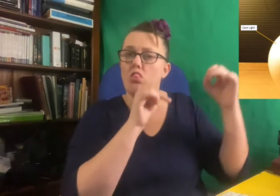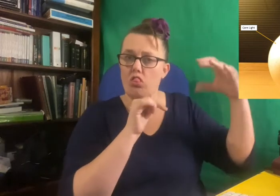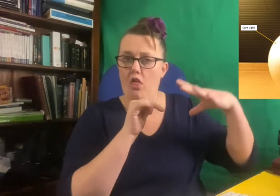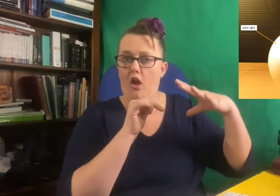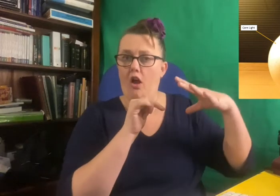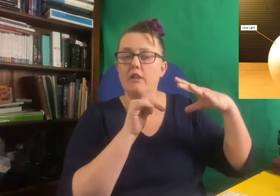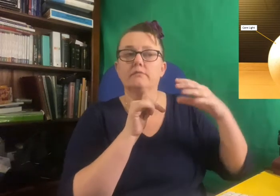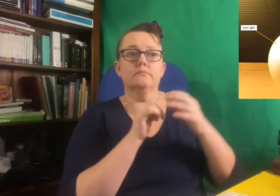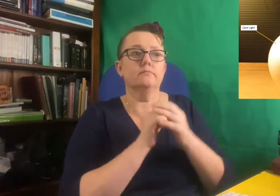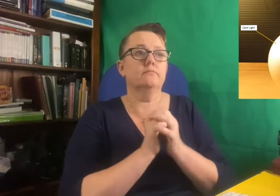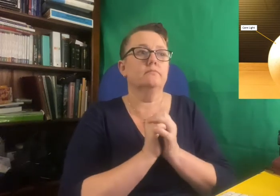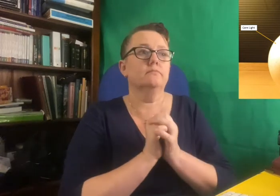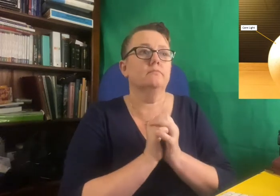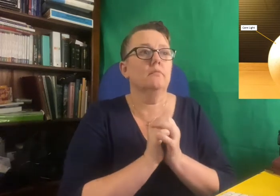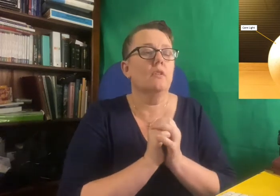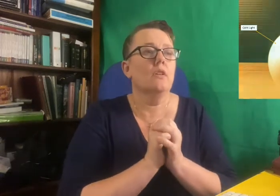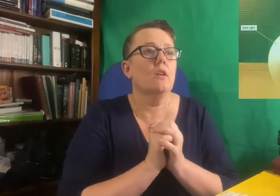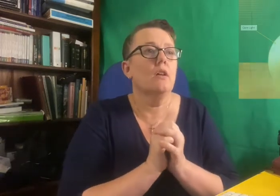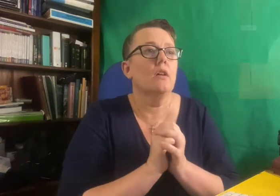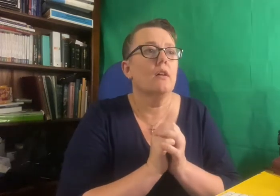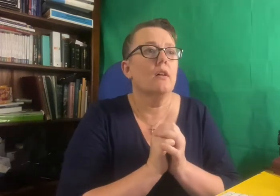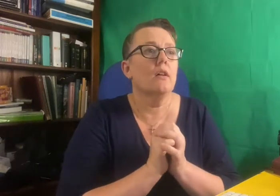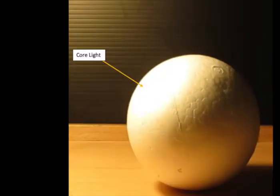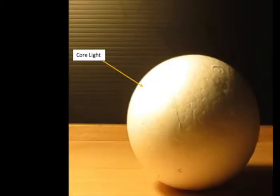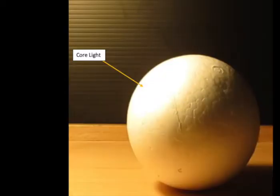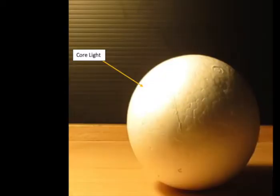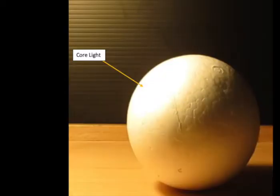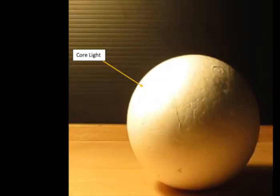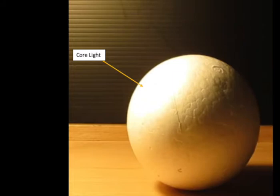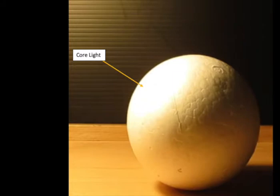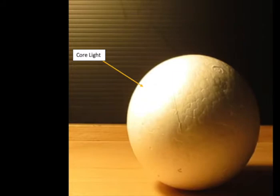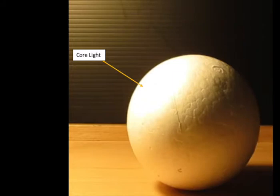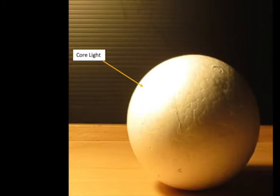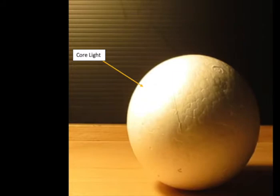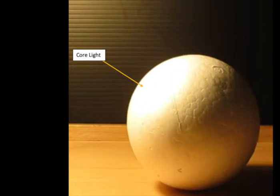the area on the ball is facing the light.